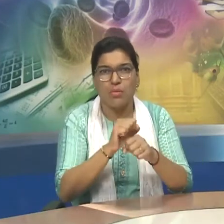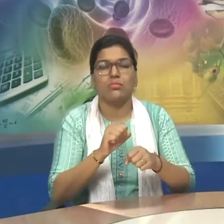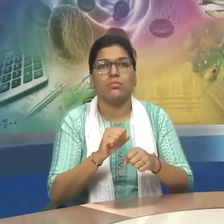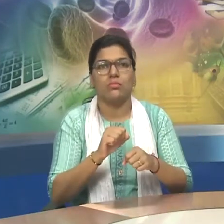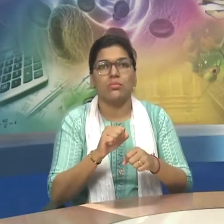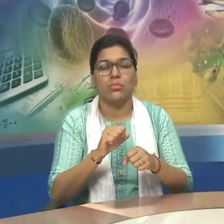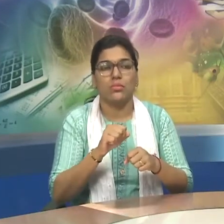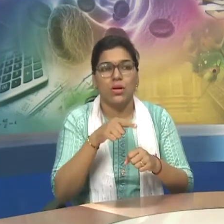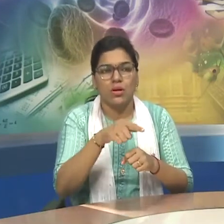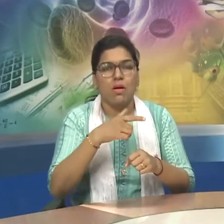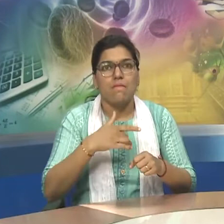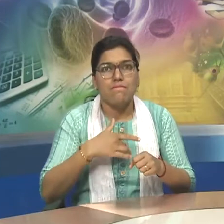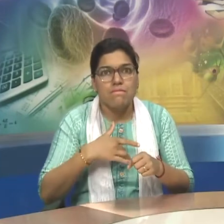of child labor